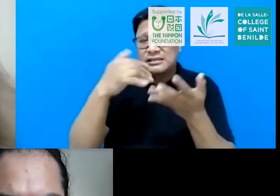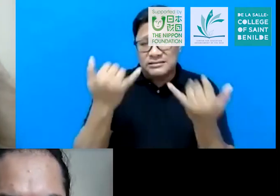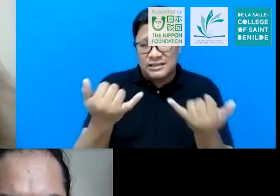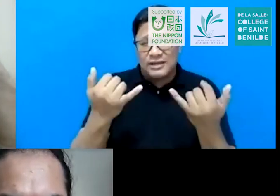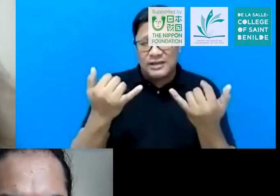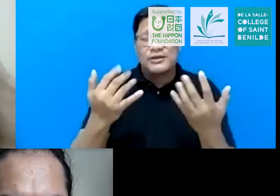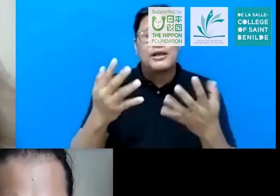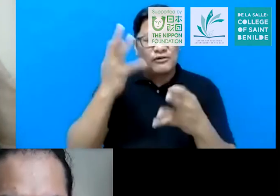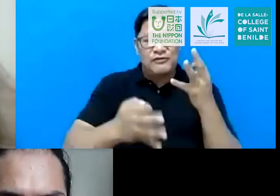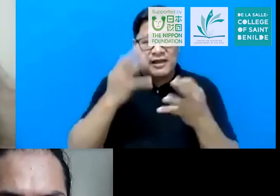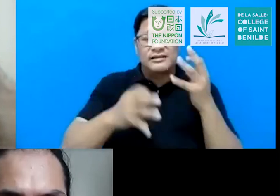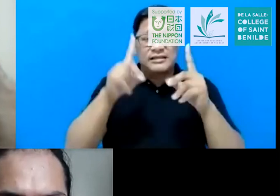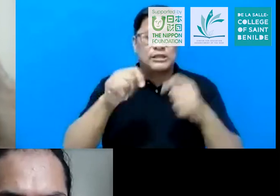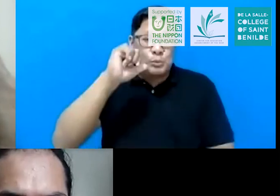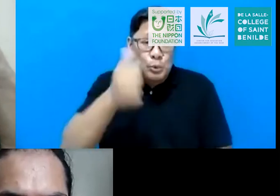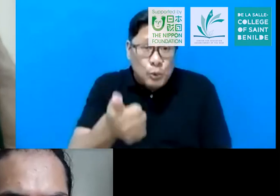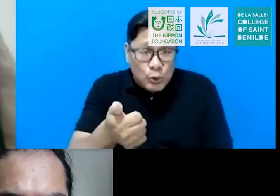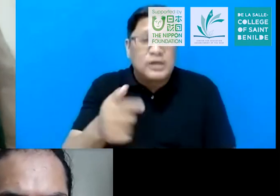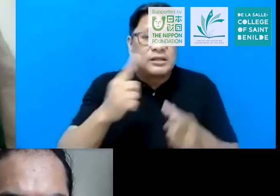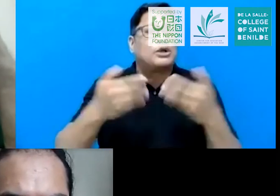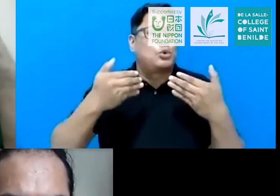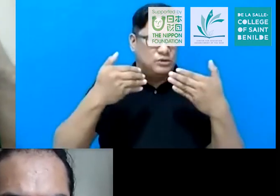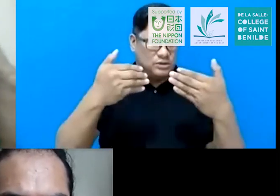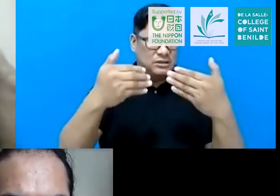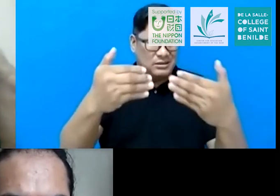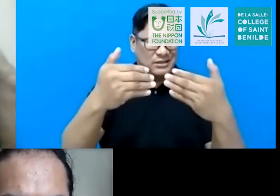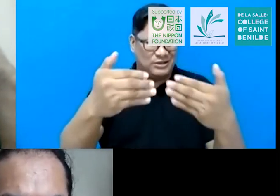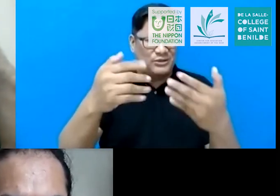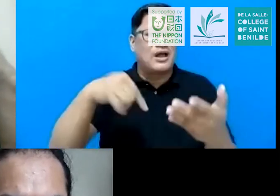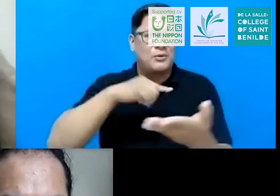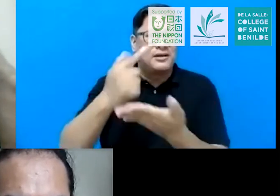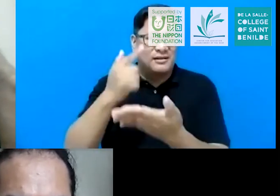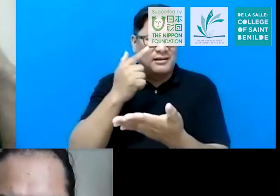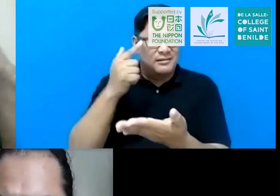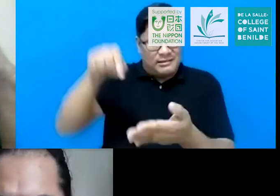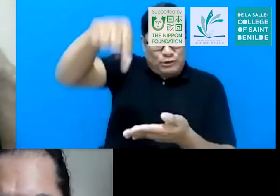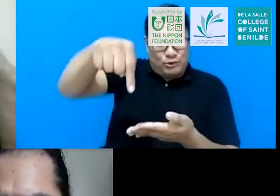exam tomorrow, and then we can continue with the lessons.